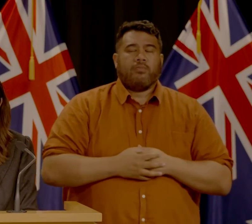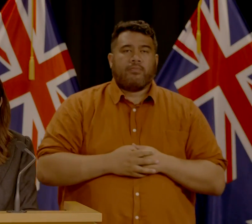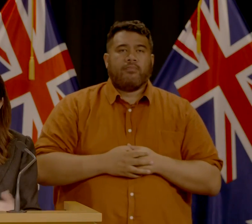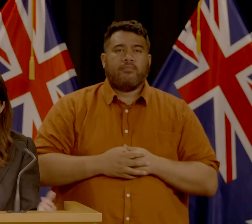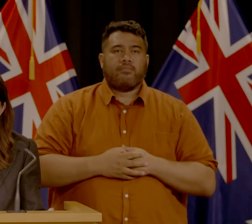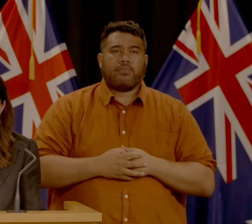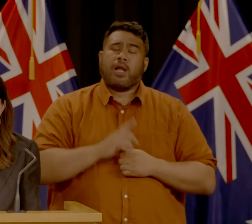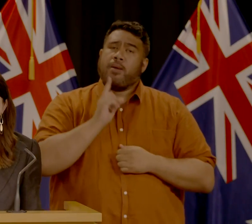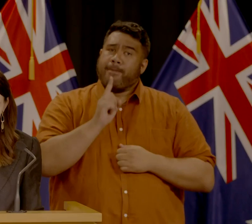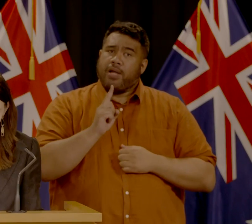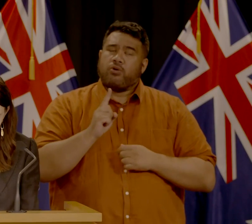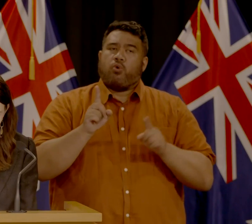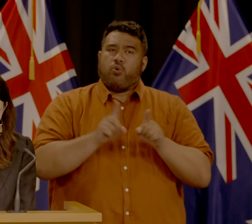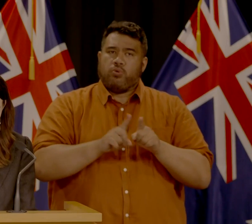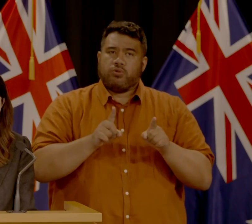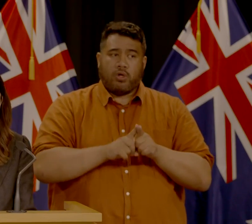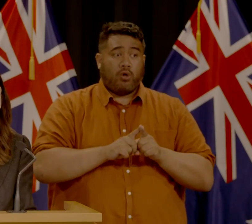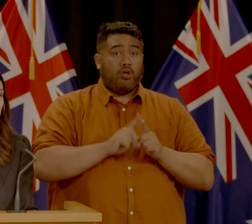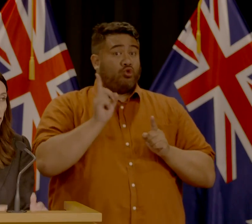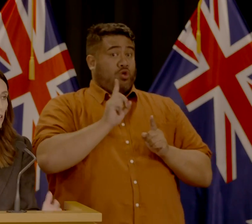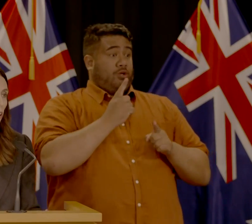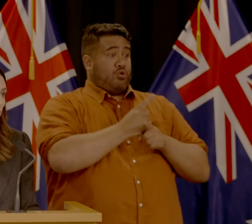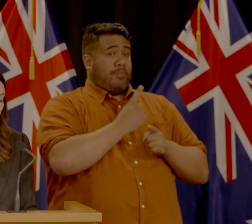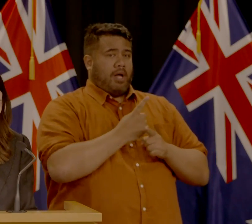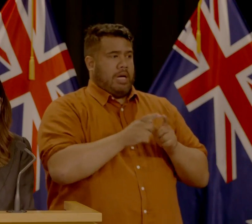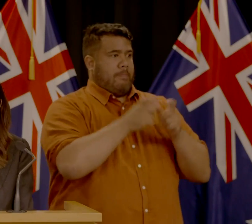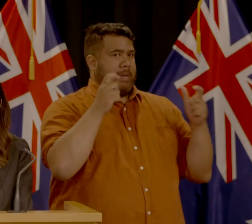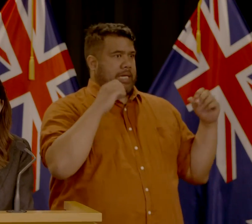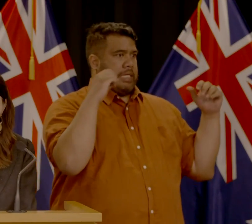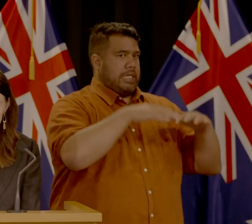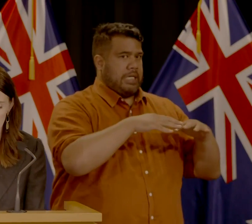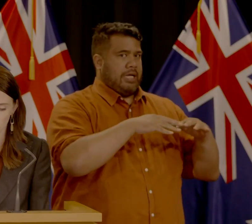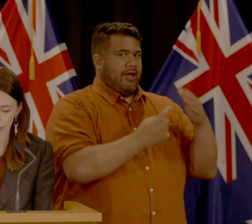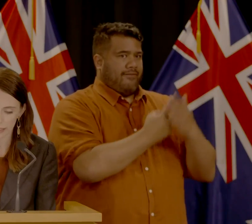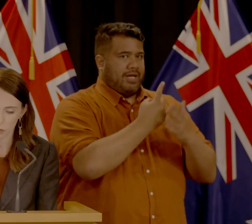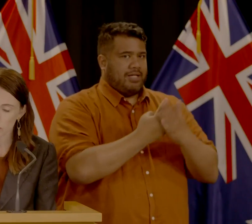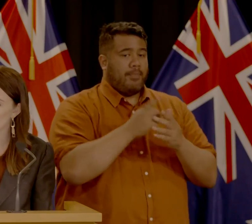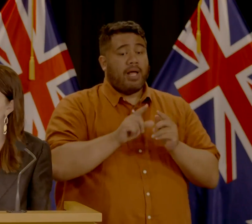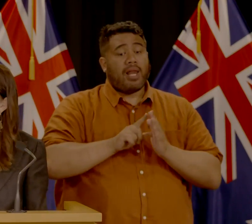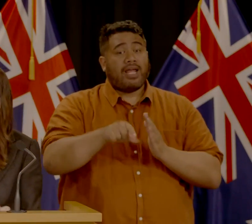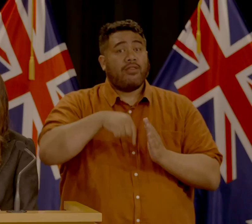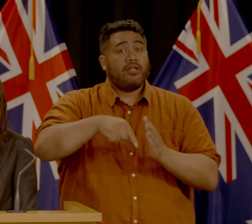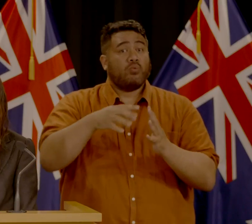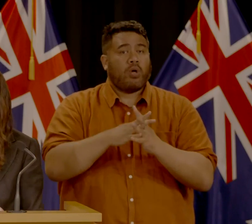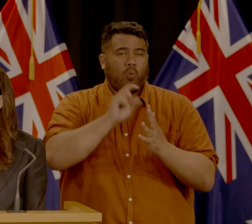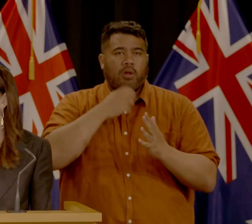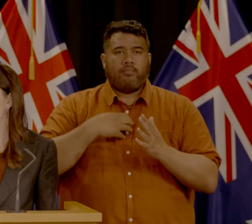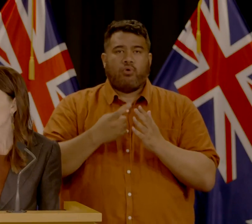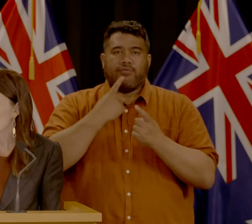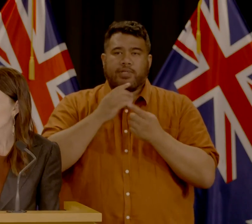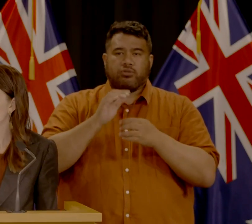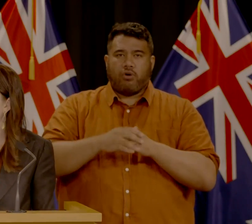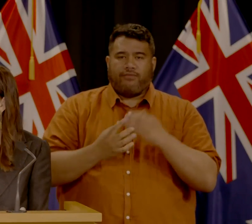gatherings. Today we focused on larger gatherings. There will be further guidance issued later in the week, and we will be very,